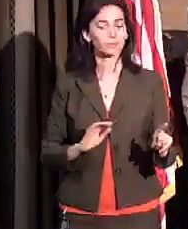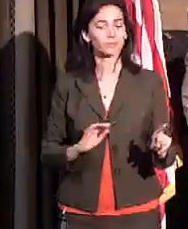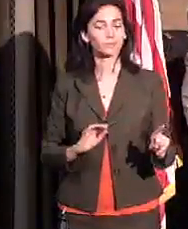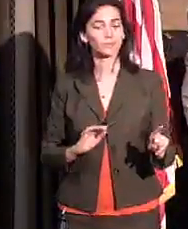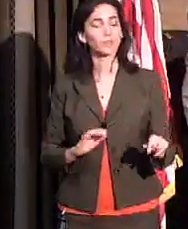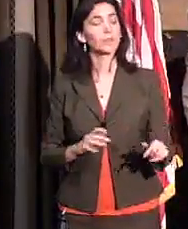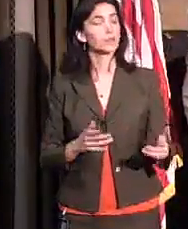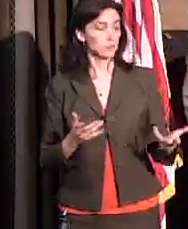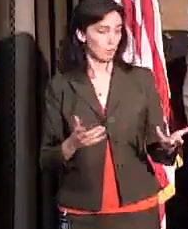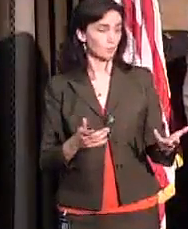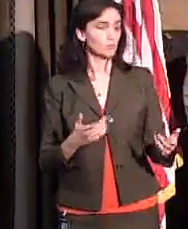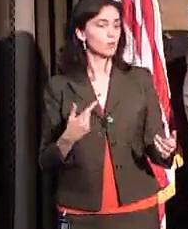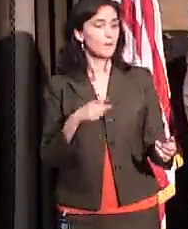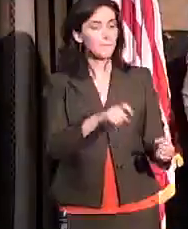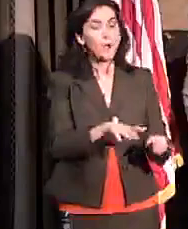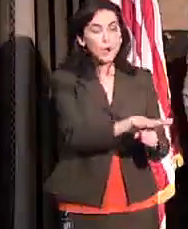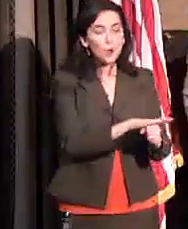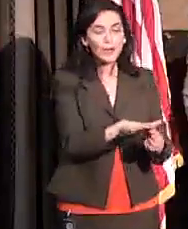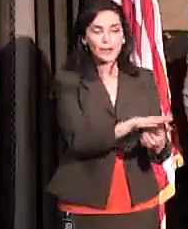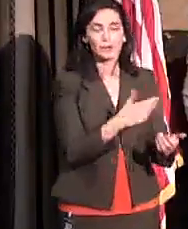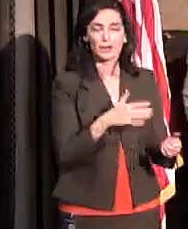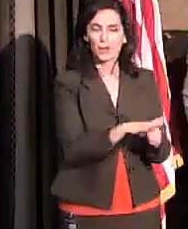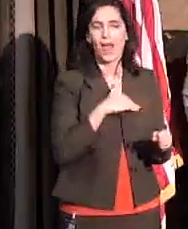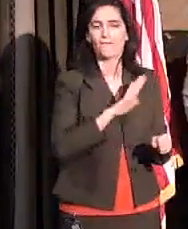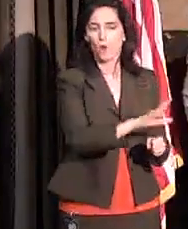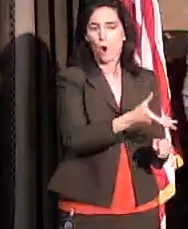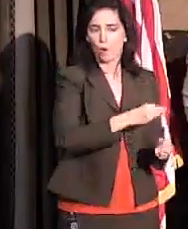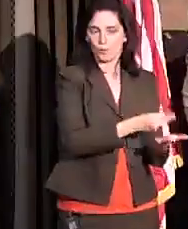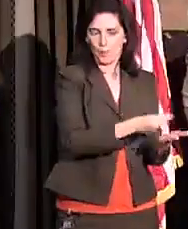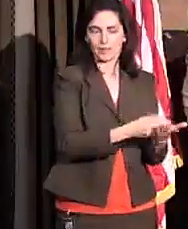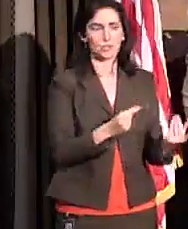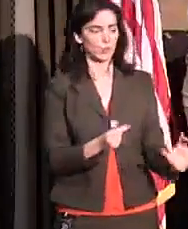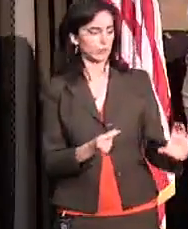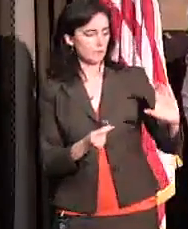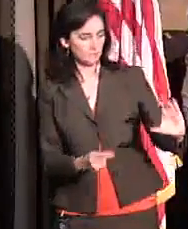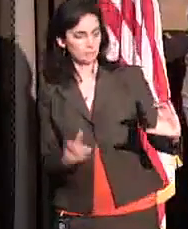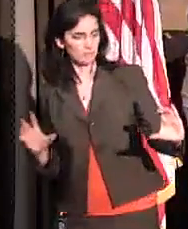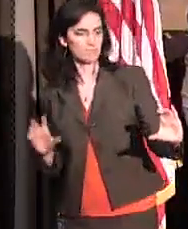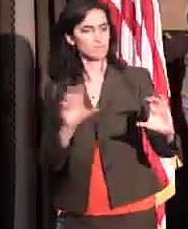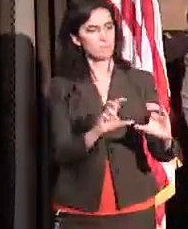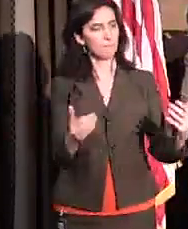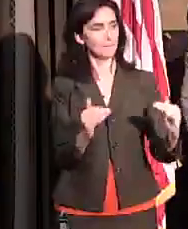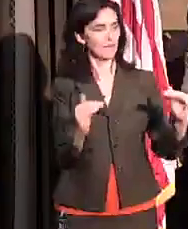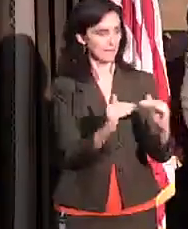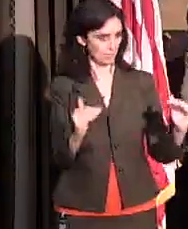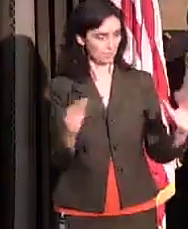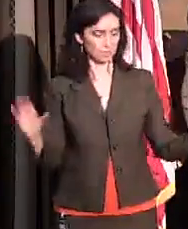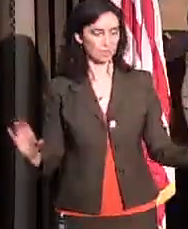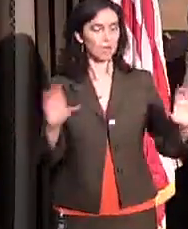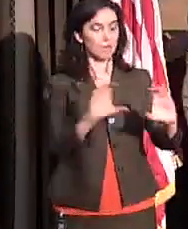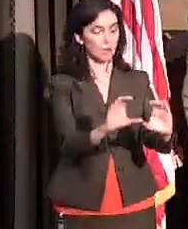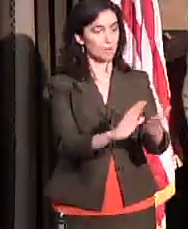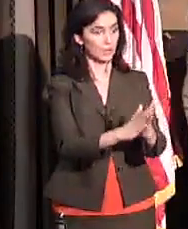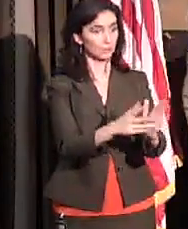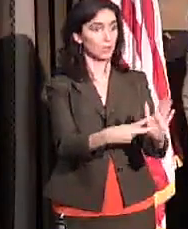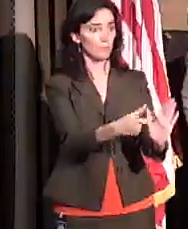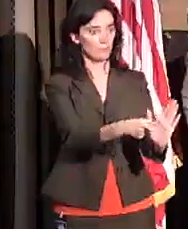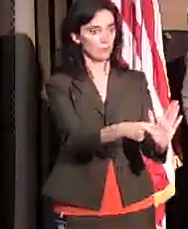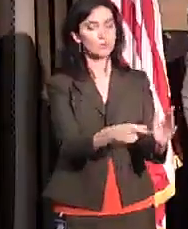from the locals that have ARP funding of their own that can be spent for water and sewer, then you get more projects